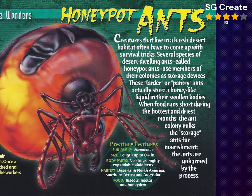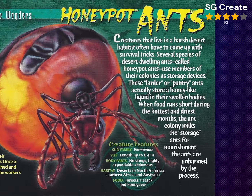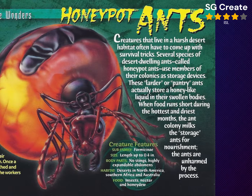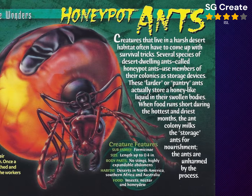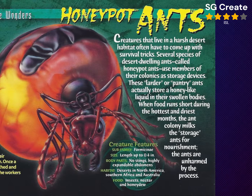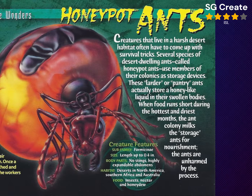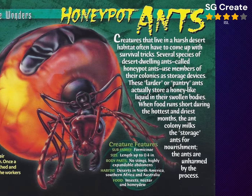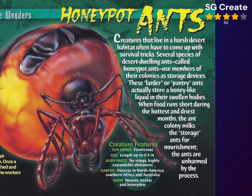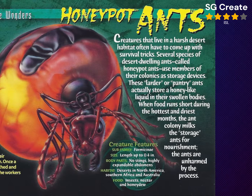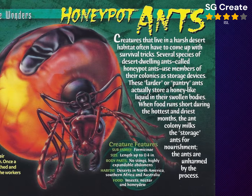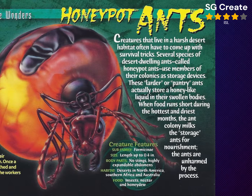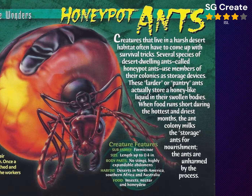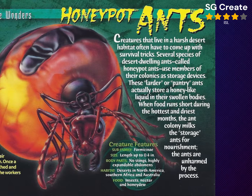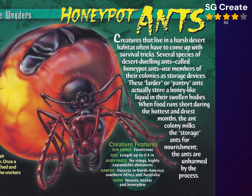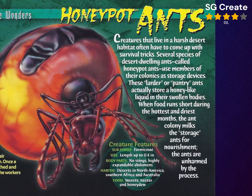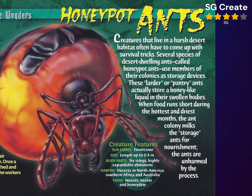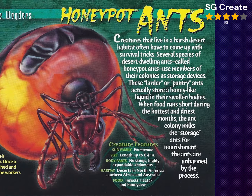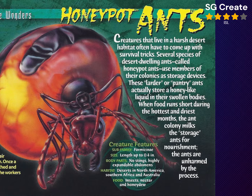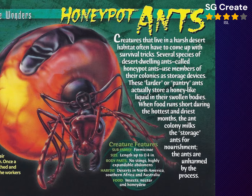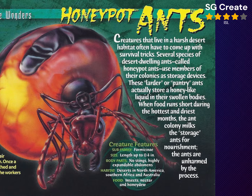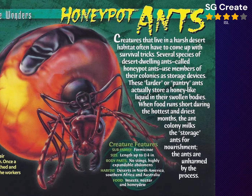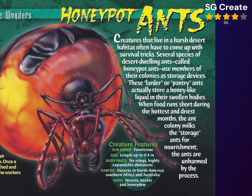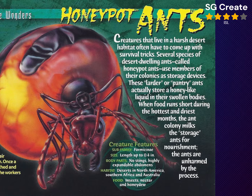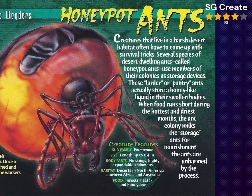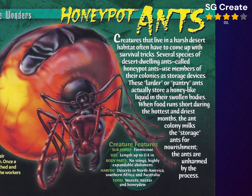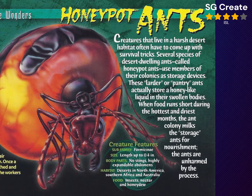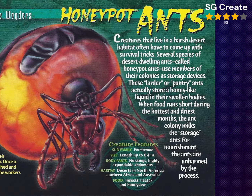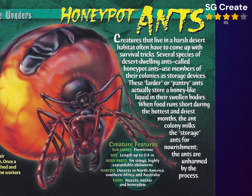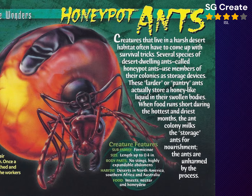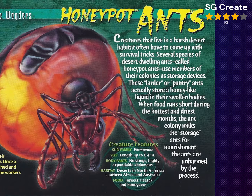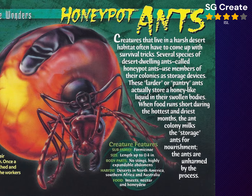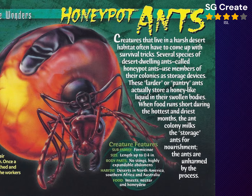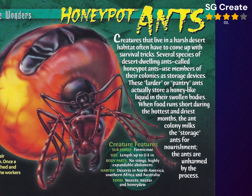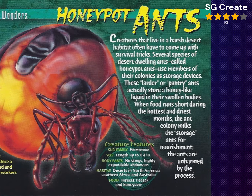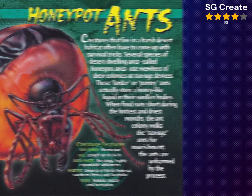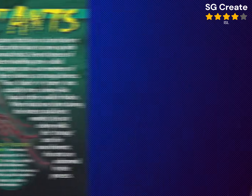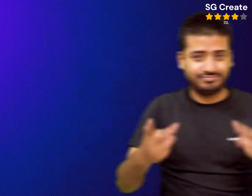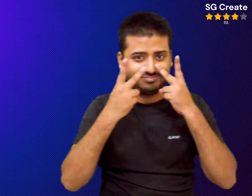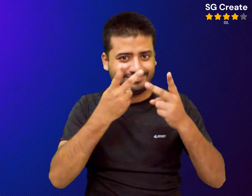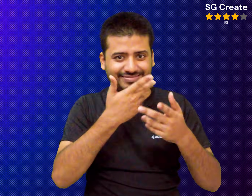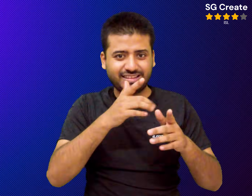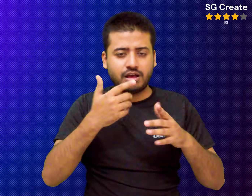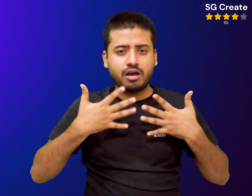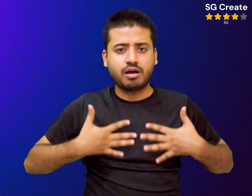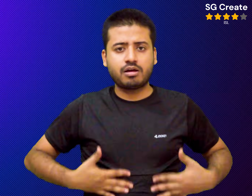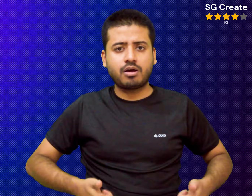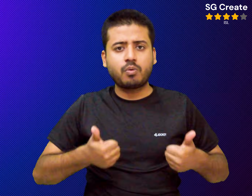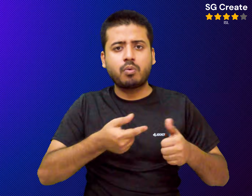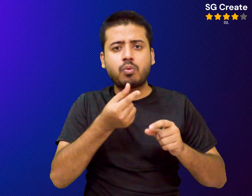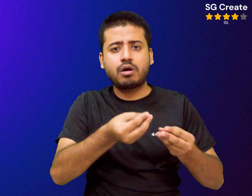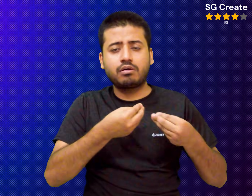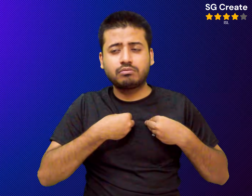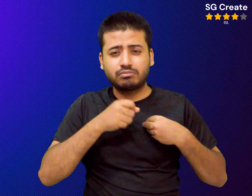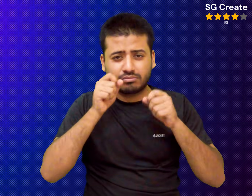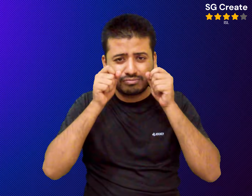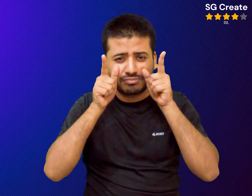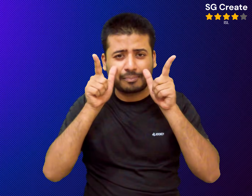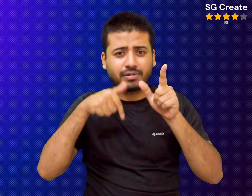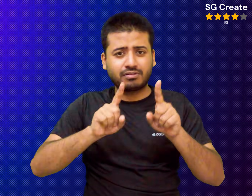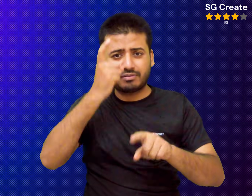food, primarily honeydew, in their abdomens, causing them to swell to the size of grapes. These living